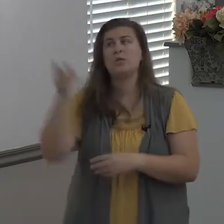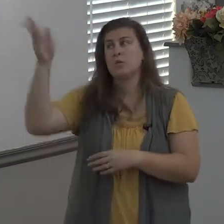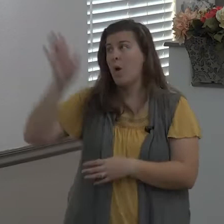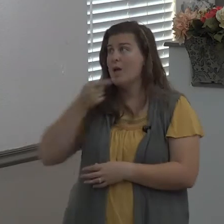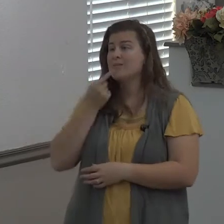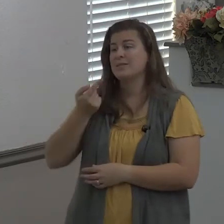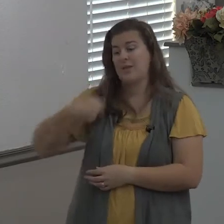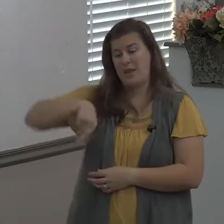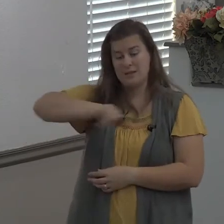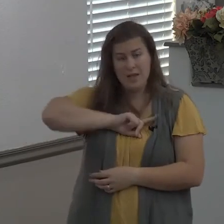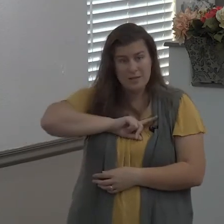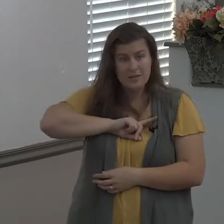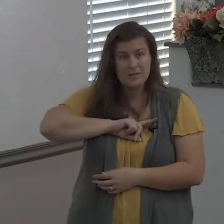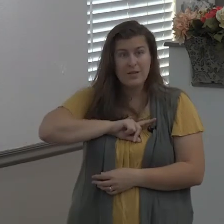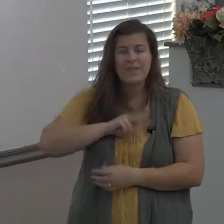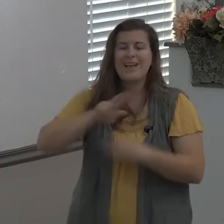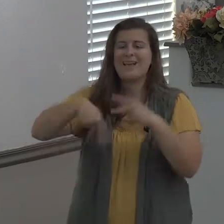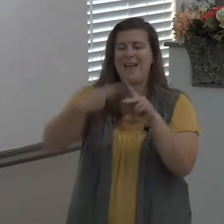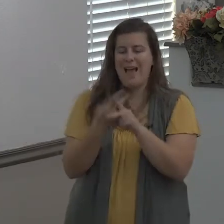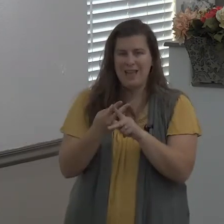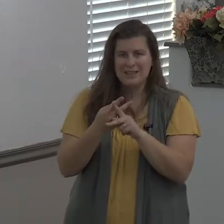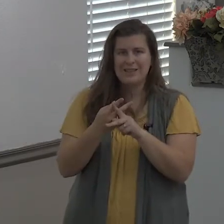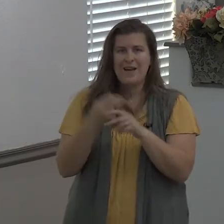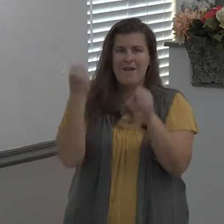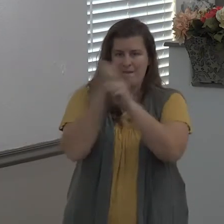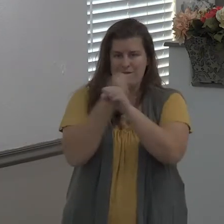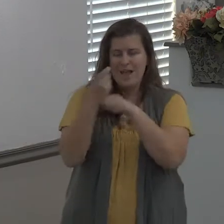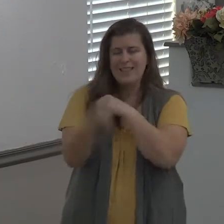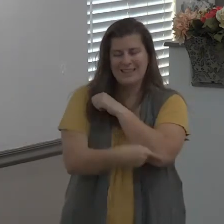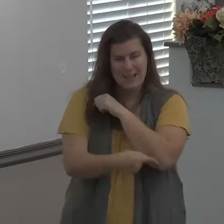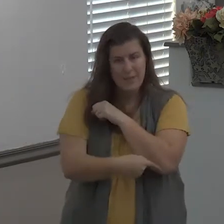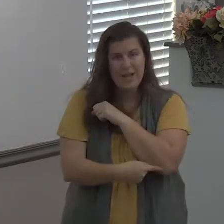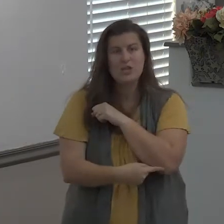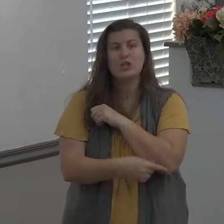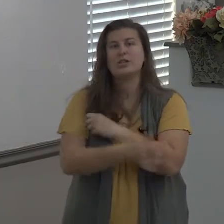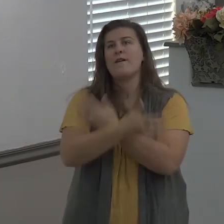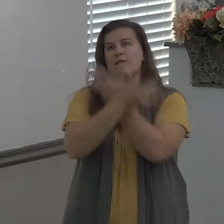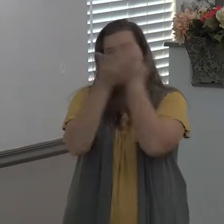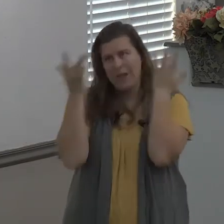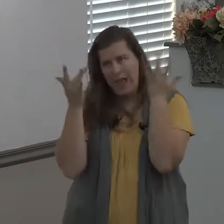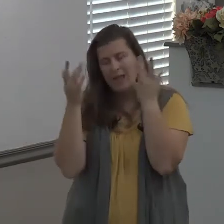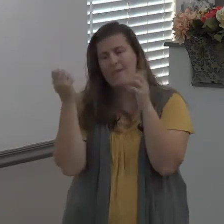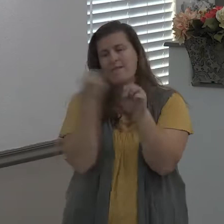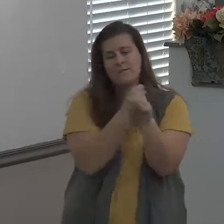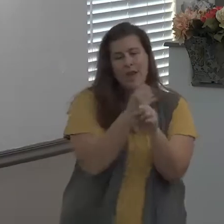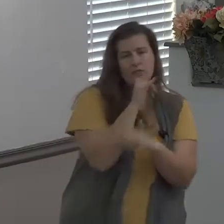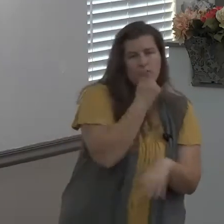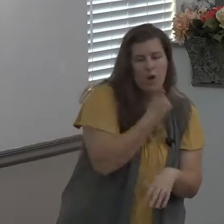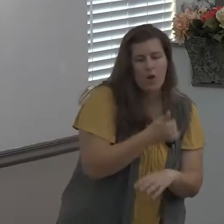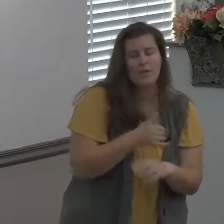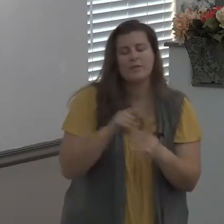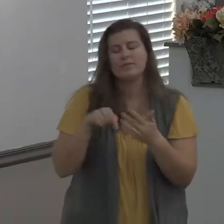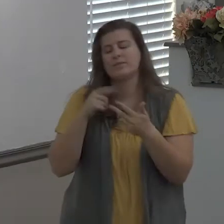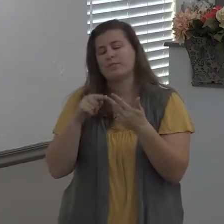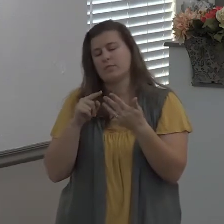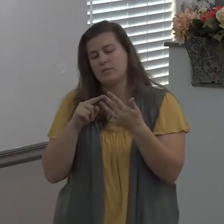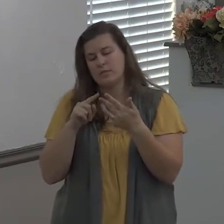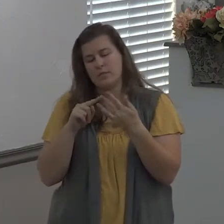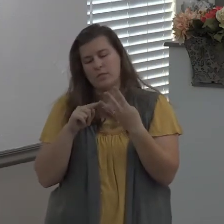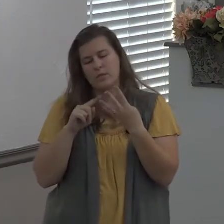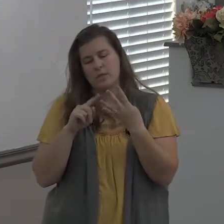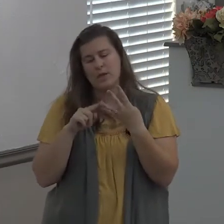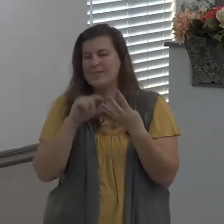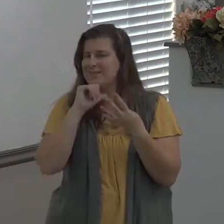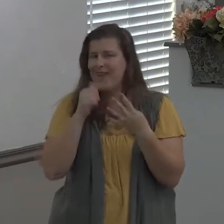And we need to recognize that and understand that. And so God in this verse tells us of the type of fight we wrestle. The